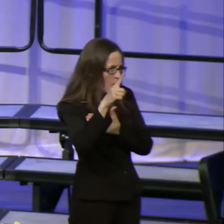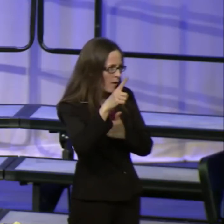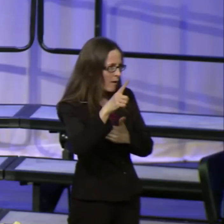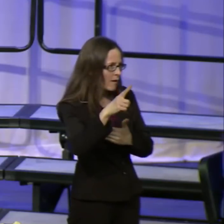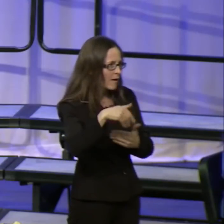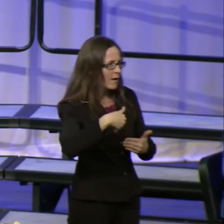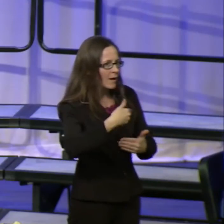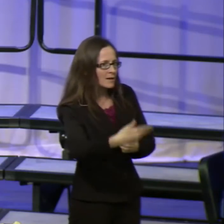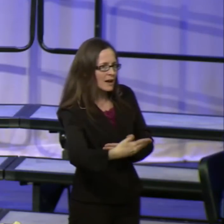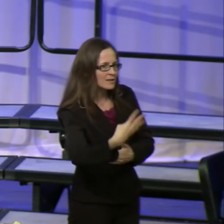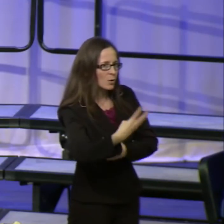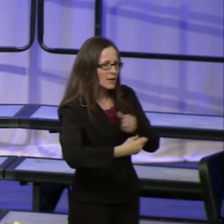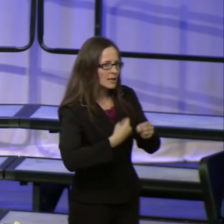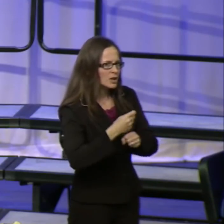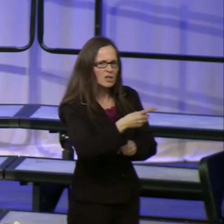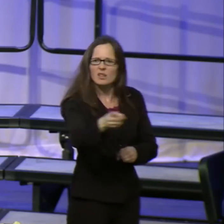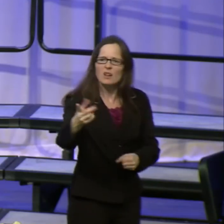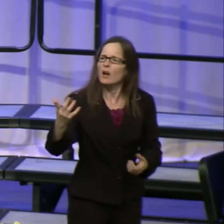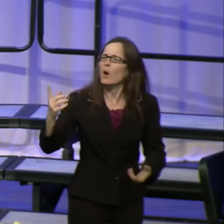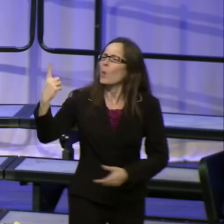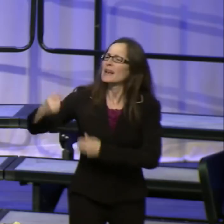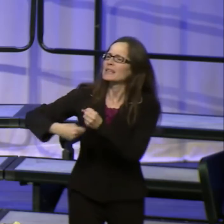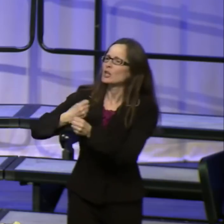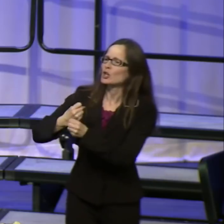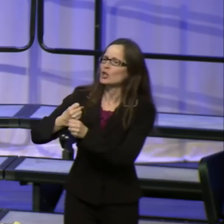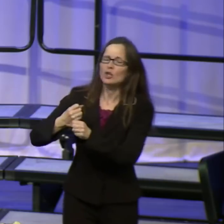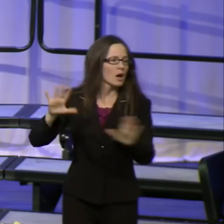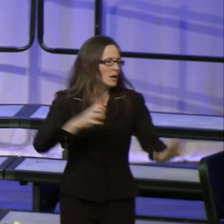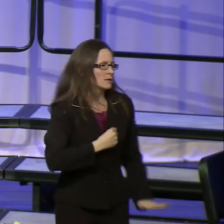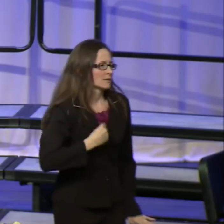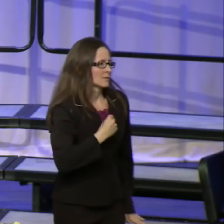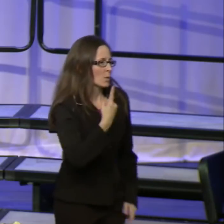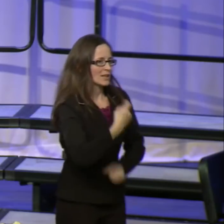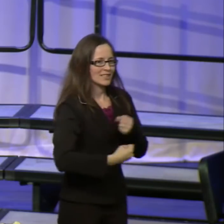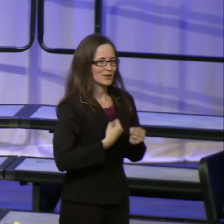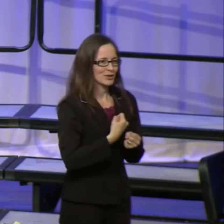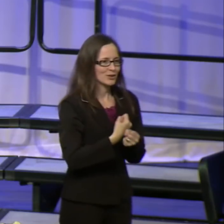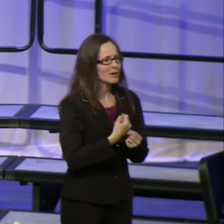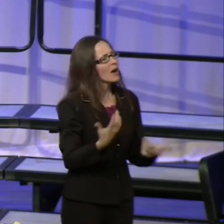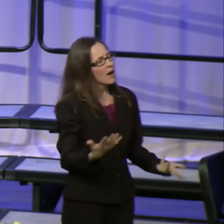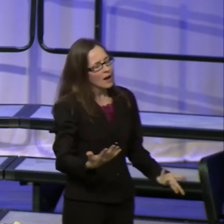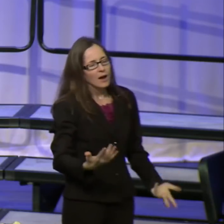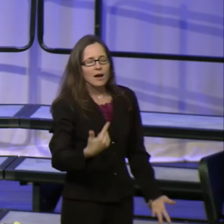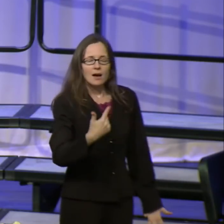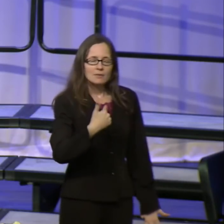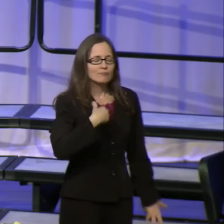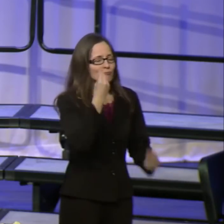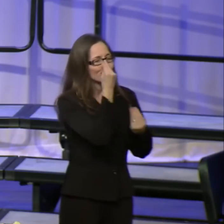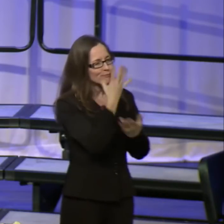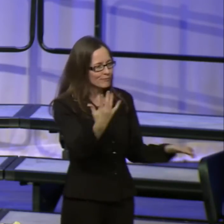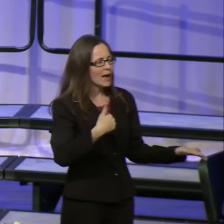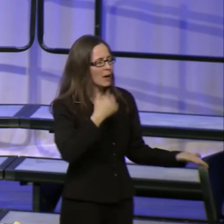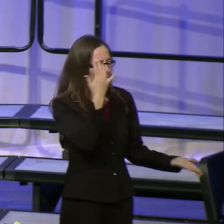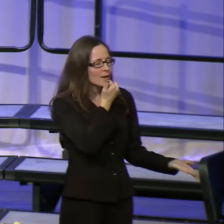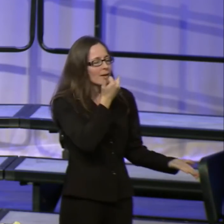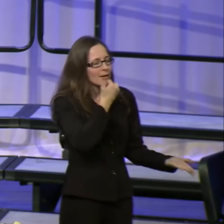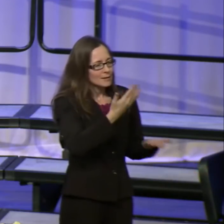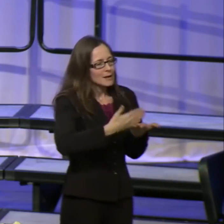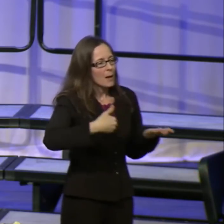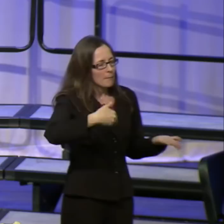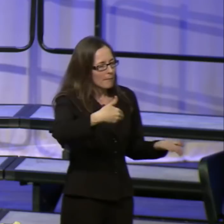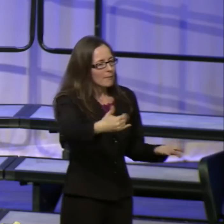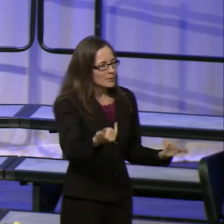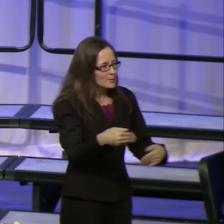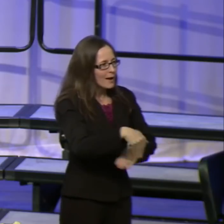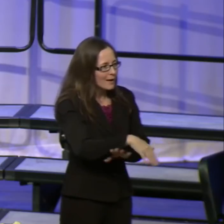be. 1 year. Just 1 year, 1 year. Sorry, 1 year, 1 year. I told you I was going to screw up. Come on, guys.